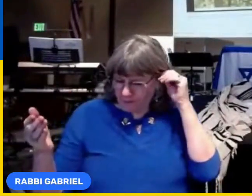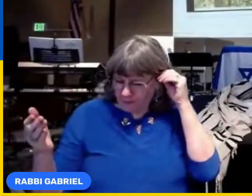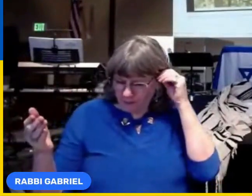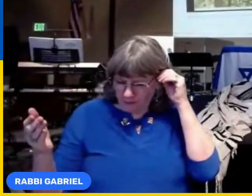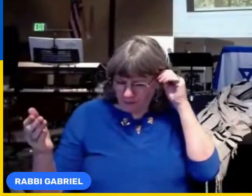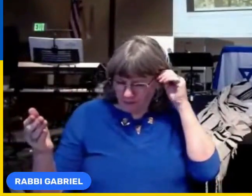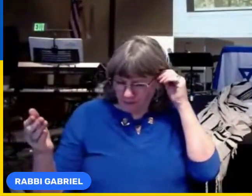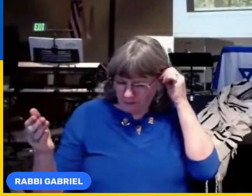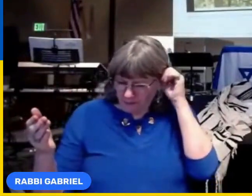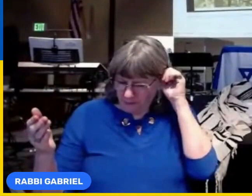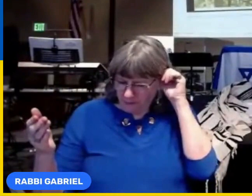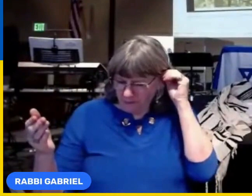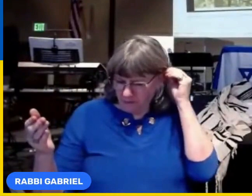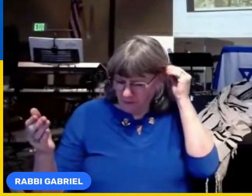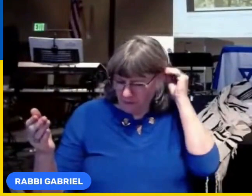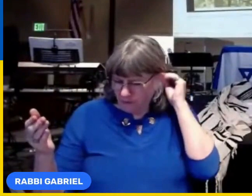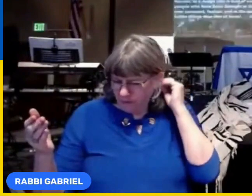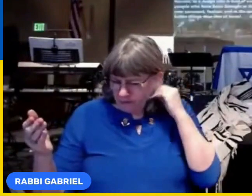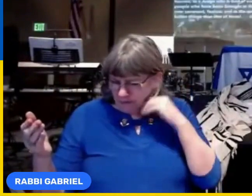as it was, he says,